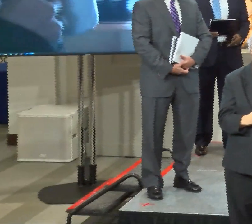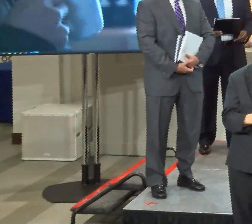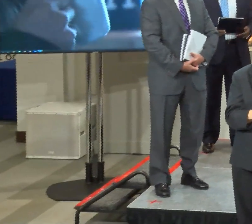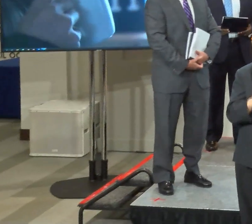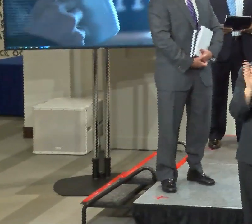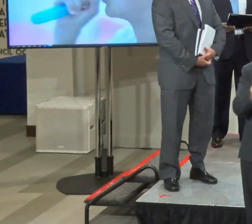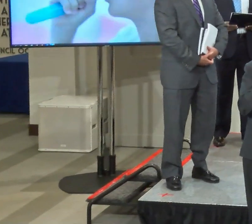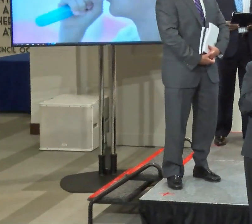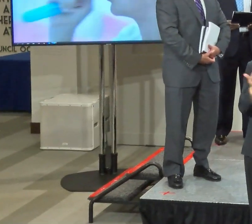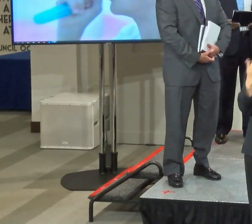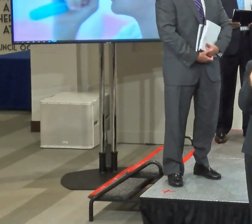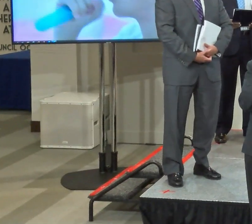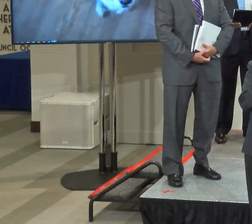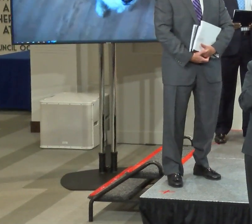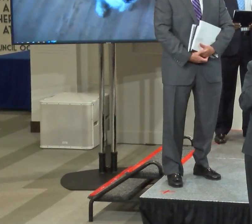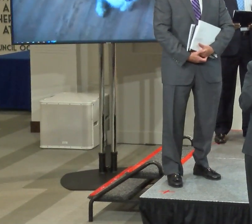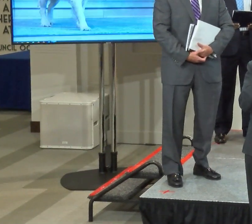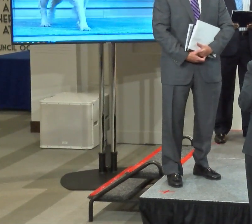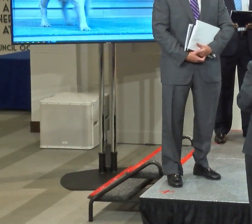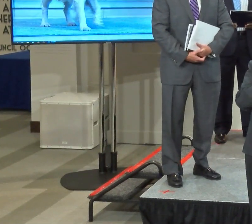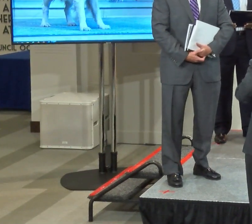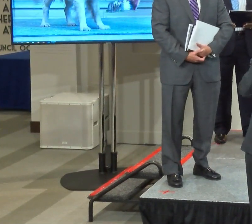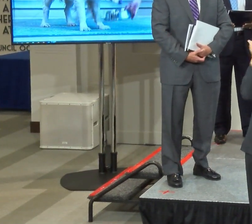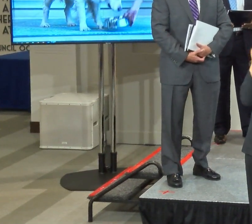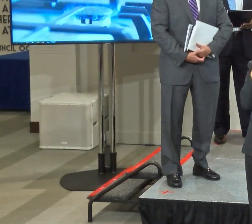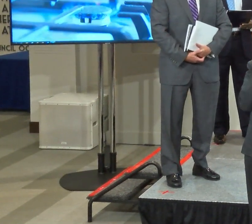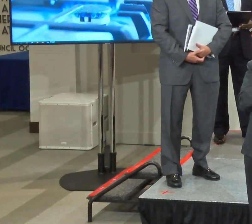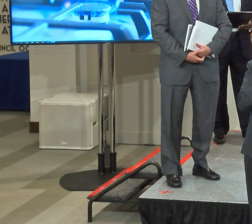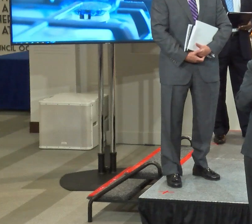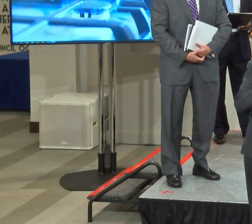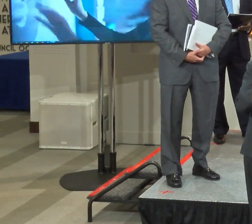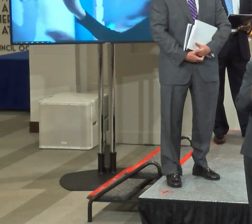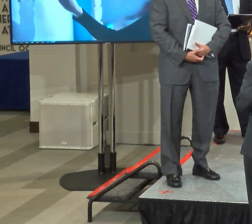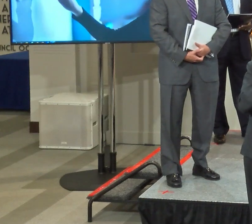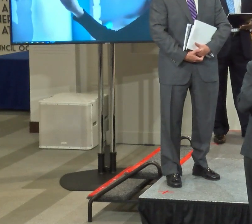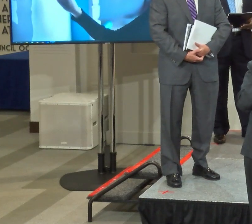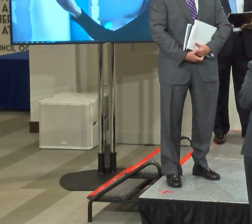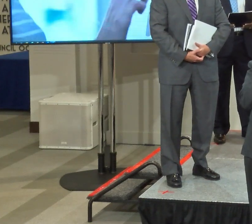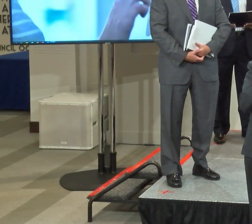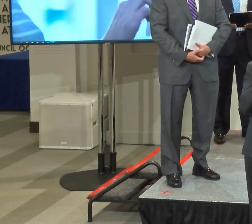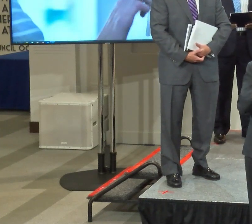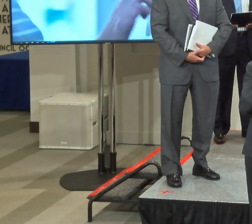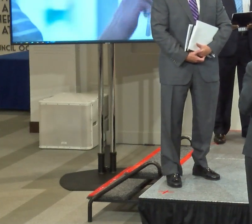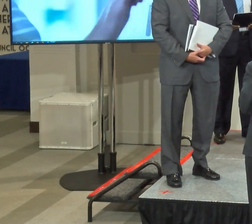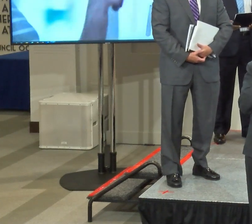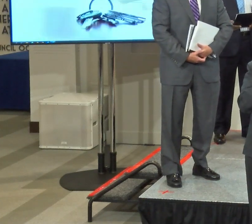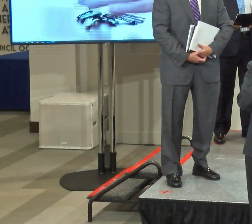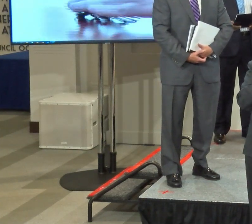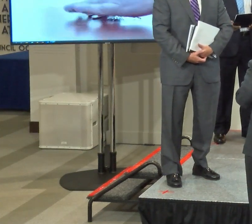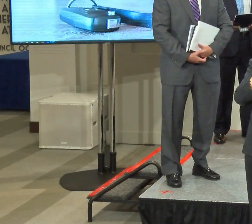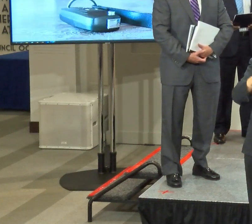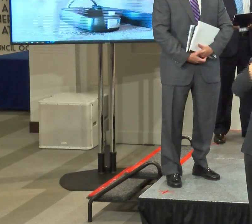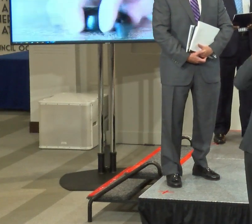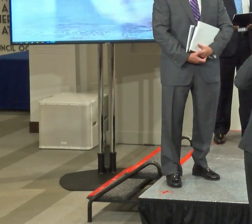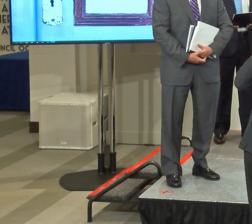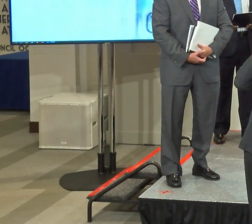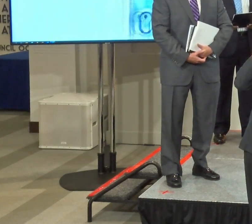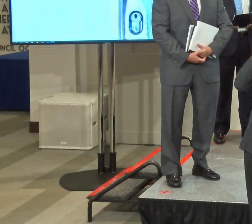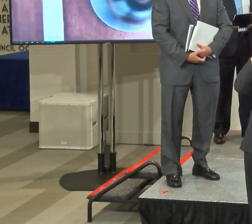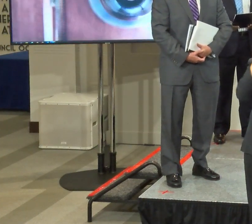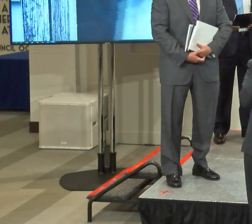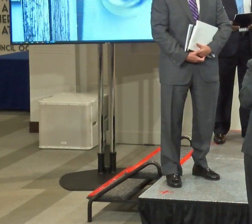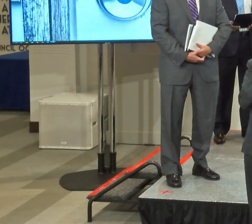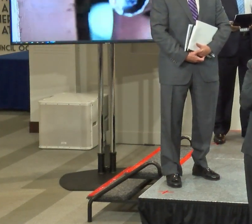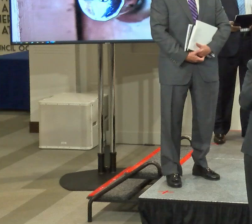Small things we can't forget to do, or we can't afford not to do. We embed them in our brains. We